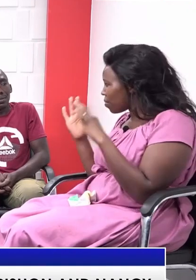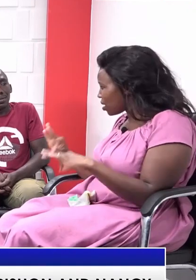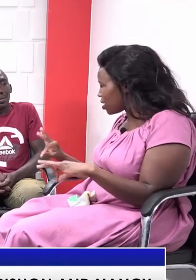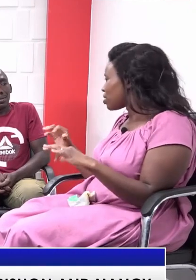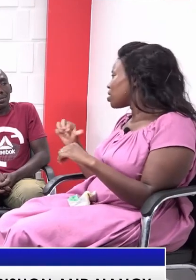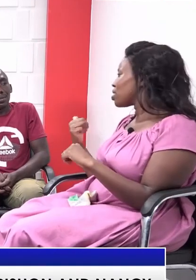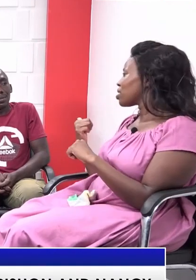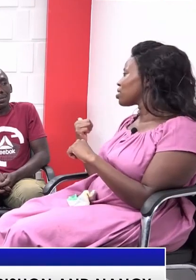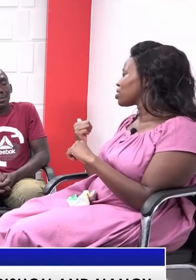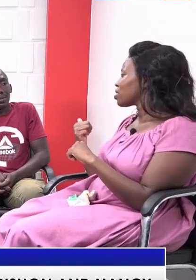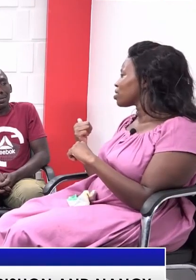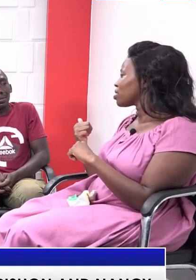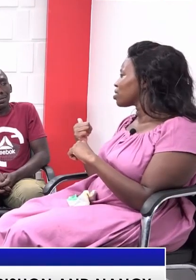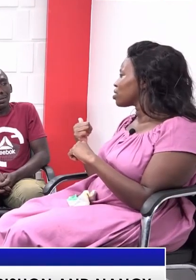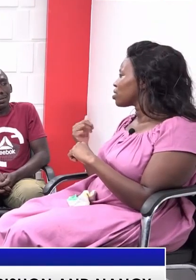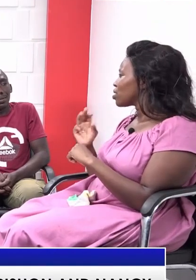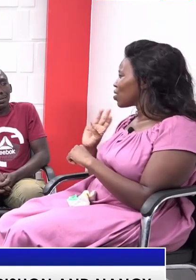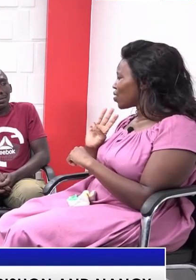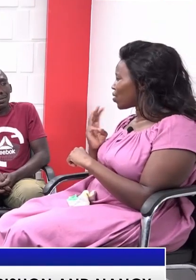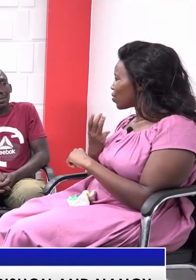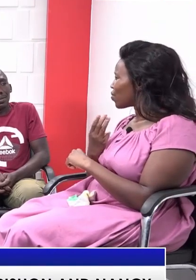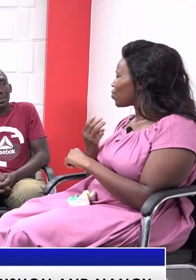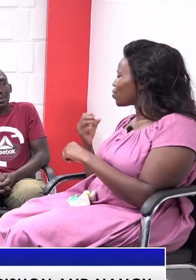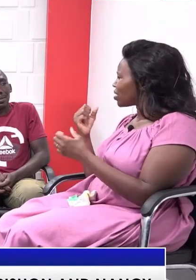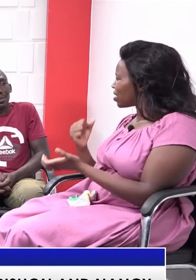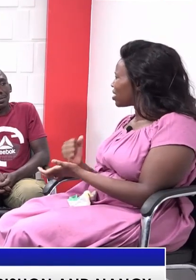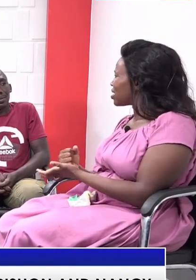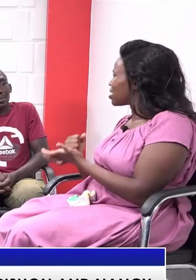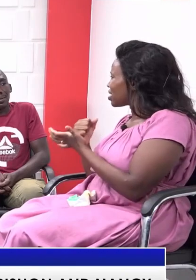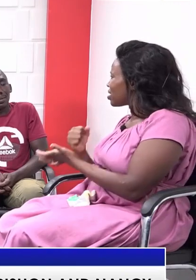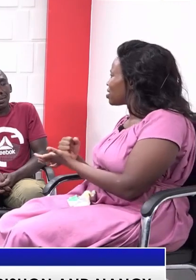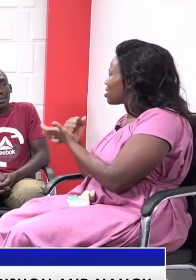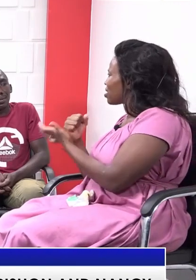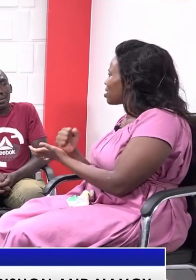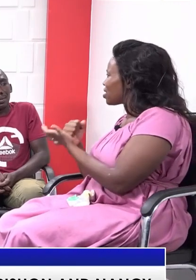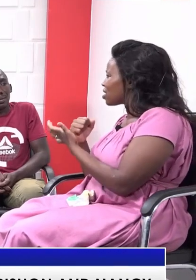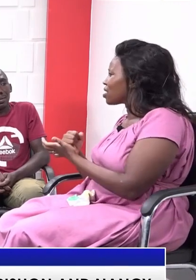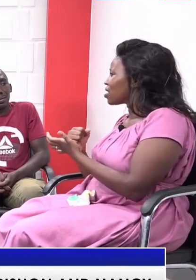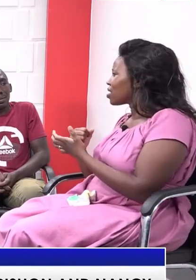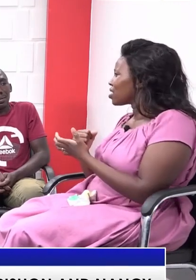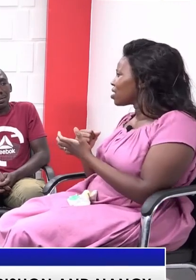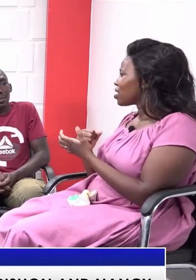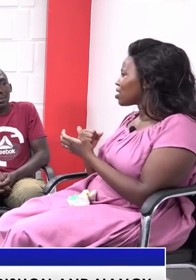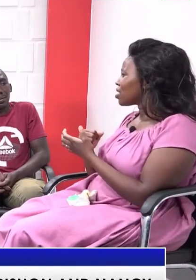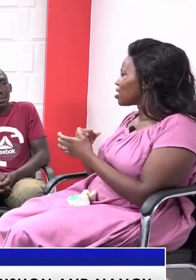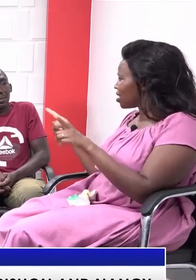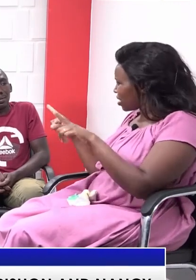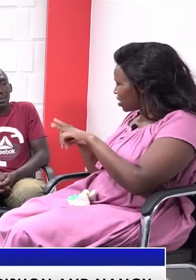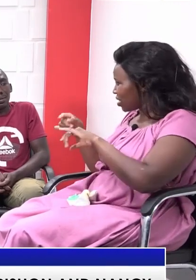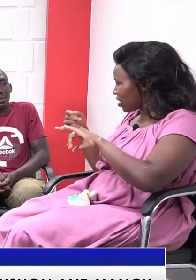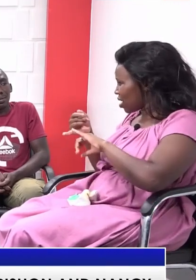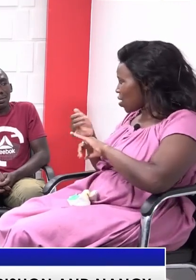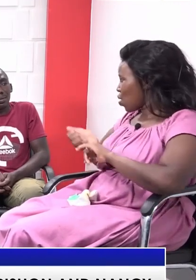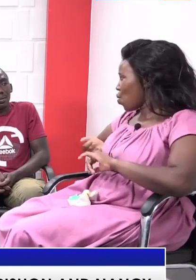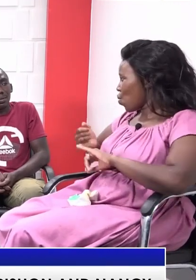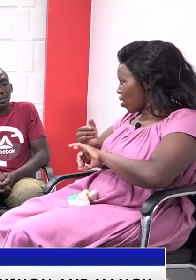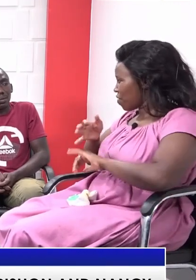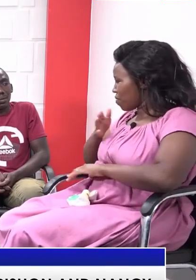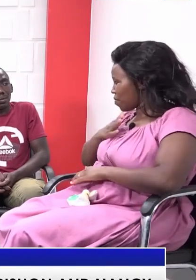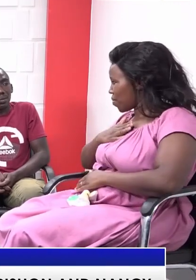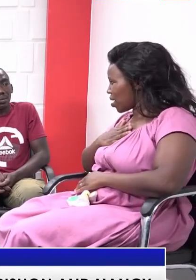akona like the heroes and heroines. Yes. Tunasema kwani sahani ngapi naweza kula mimi sasa hivi? Si ni moja tu.